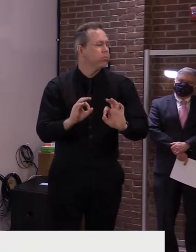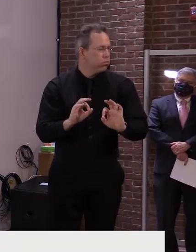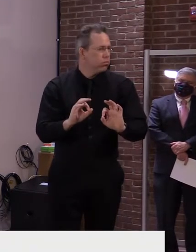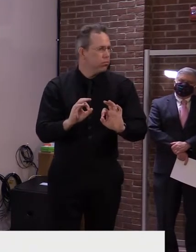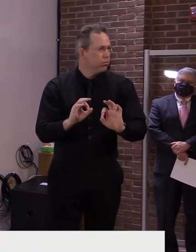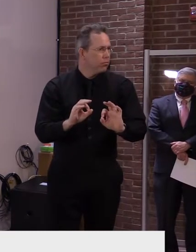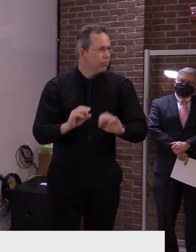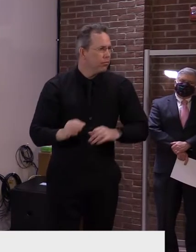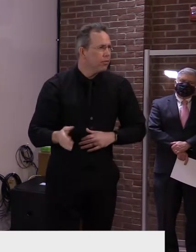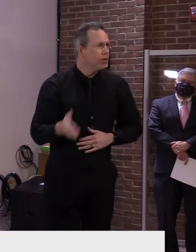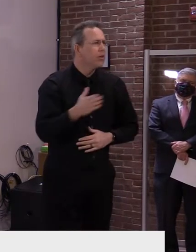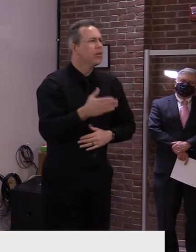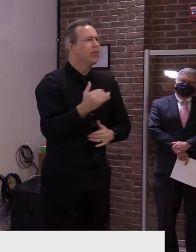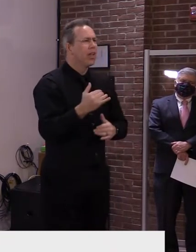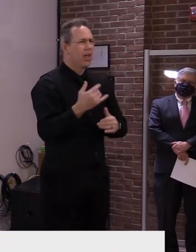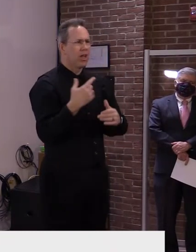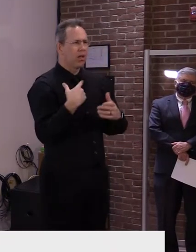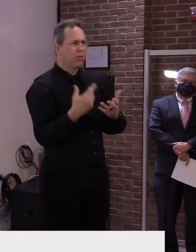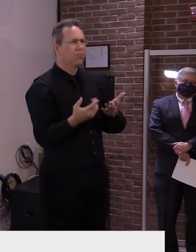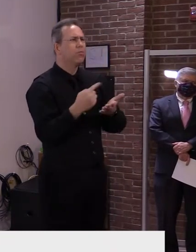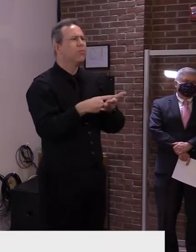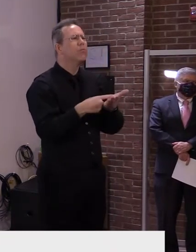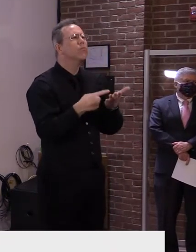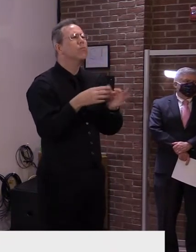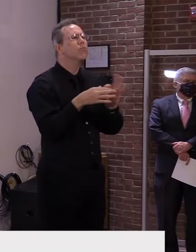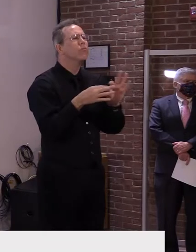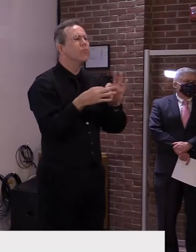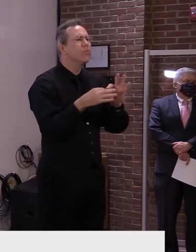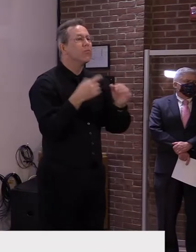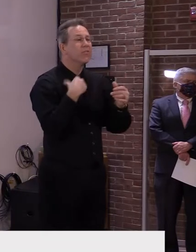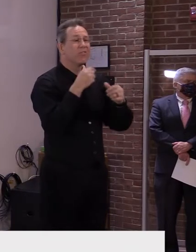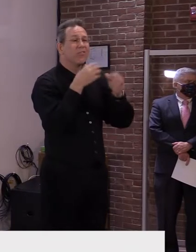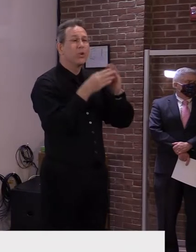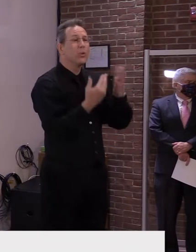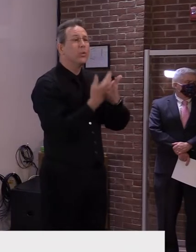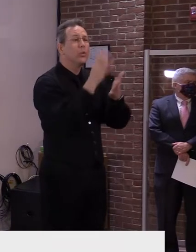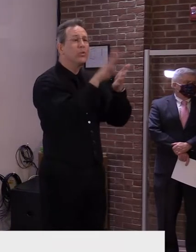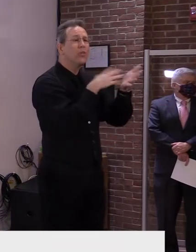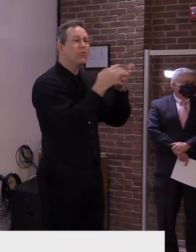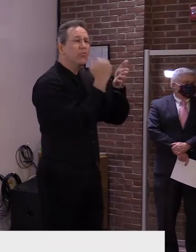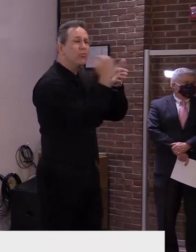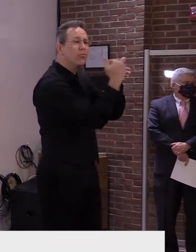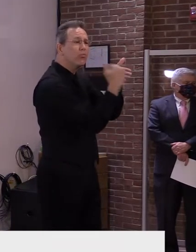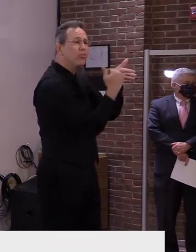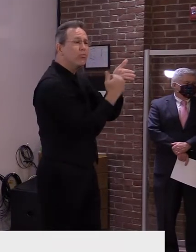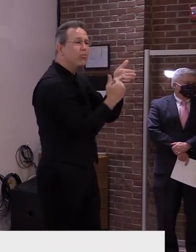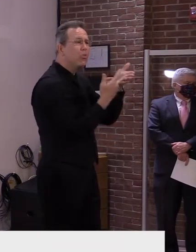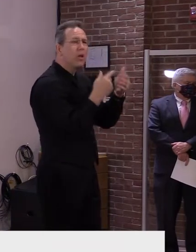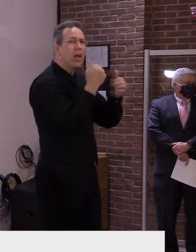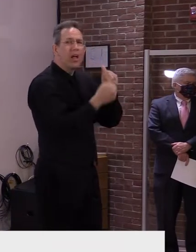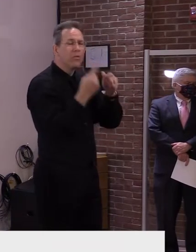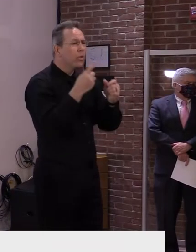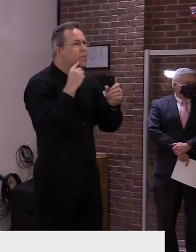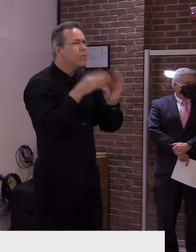remaining schedule for when every Vermonter 16 and over will be able to sign up to be